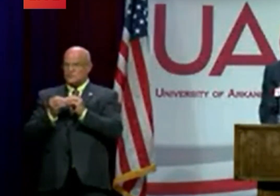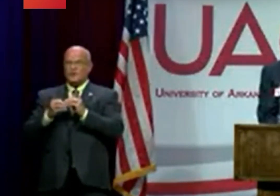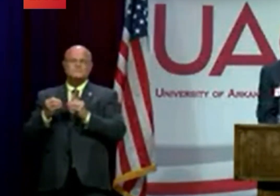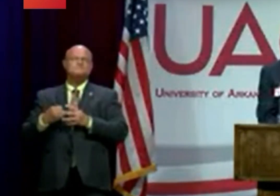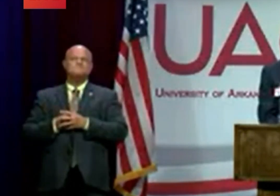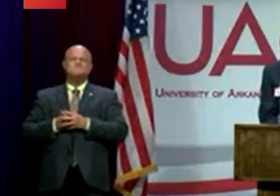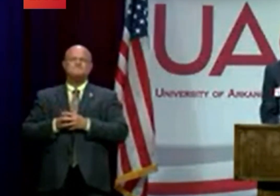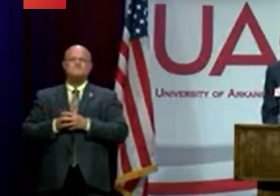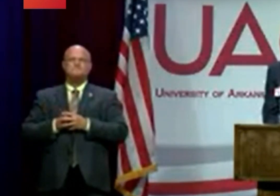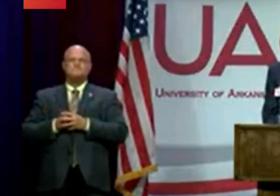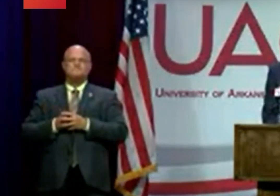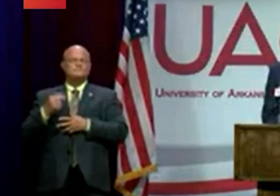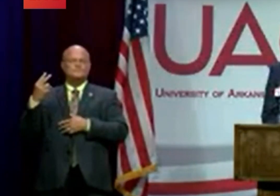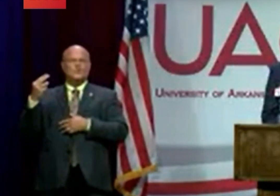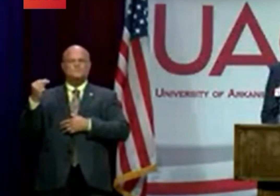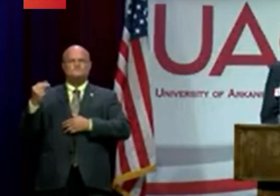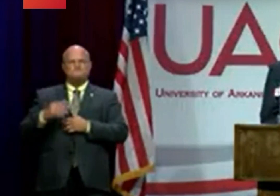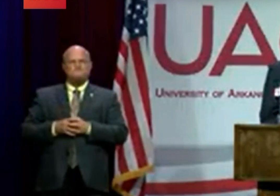to add?